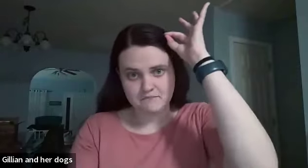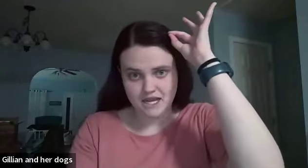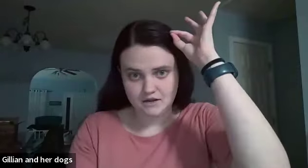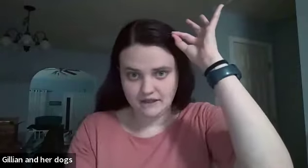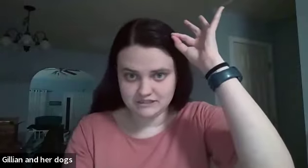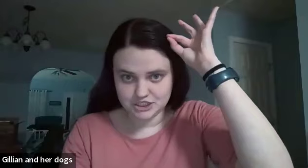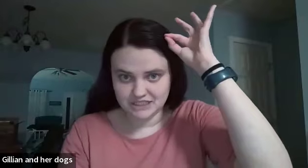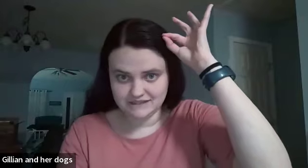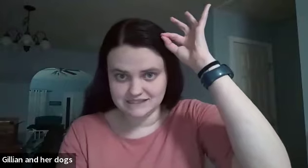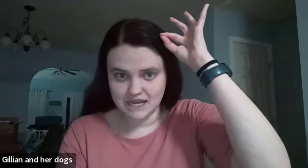tap my hair, like I'll touch it like this,